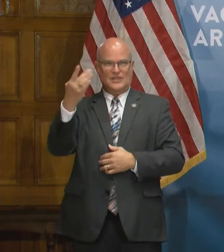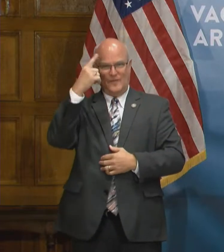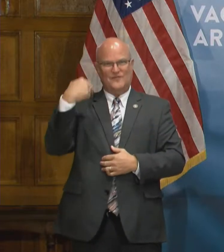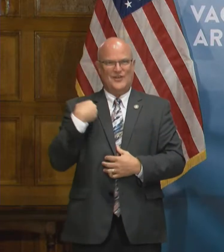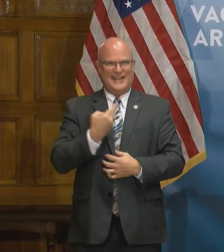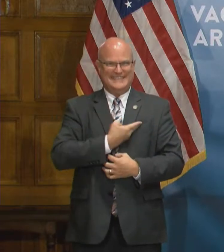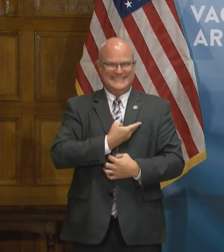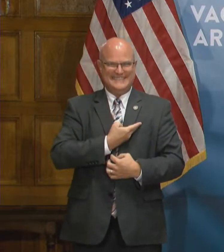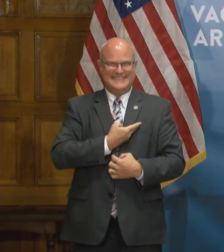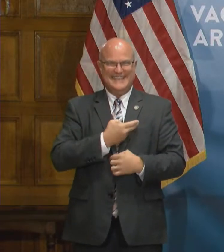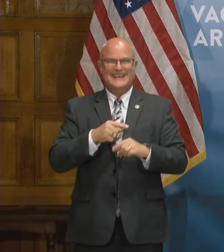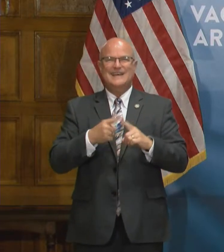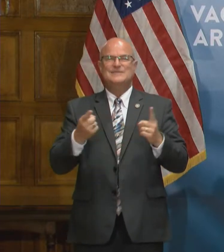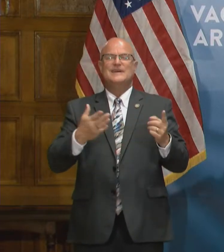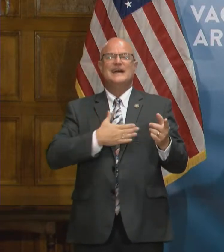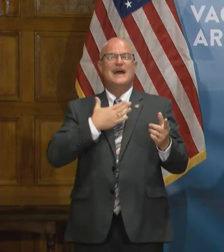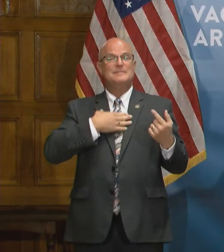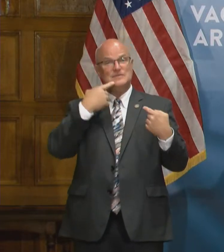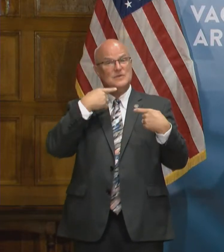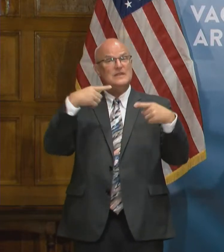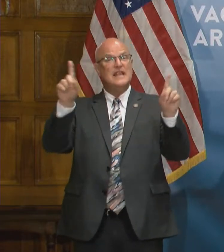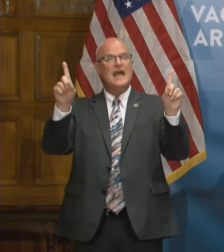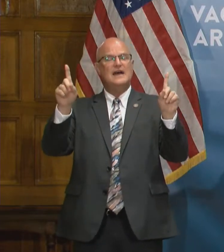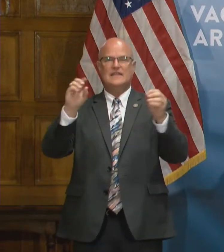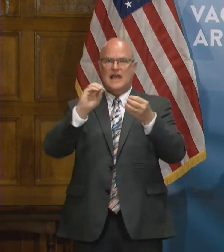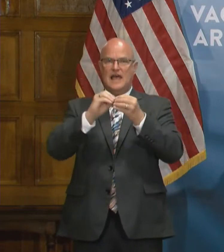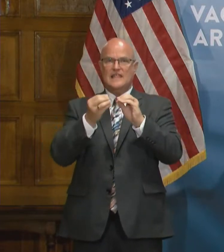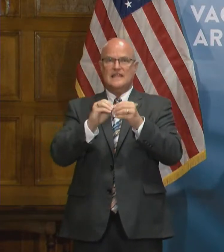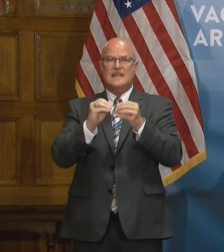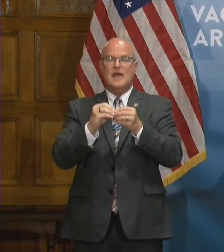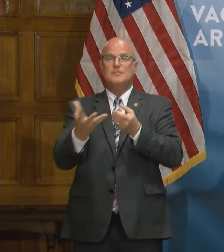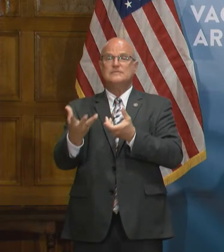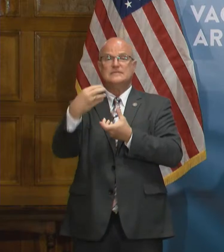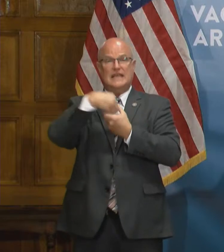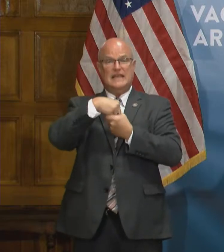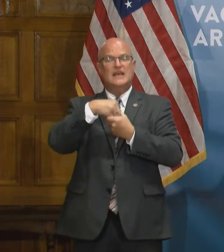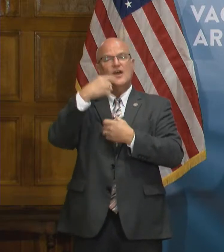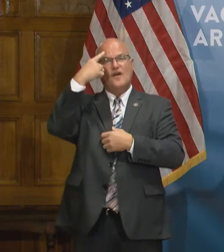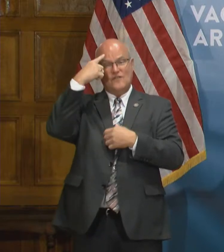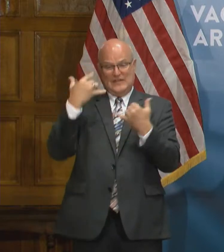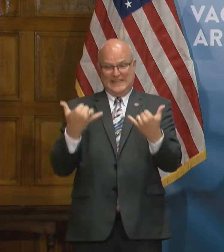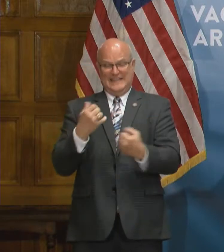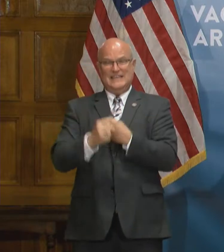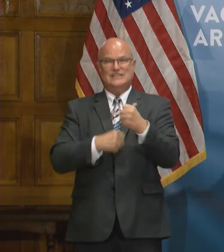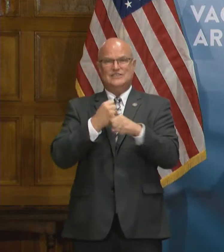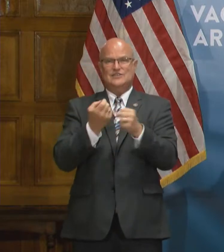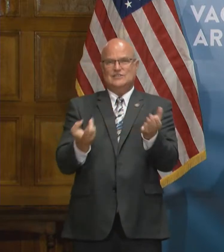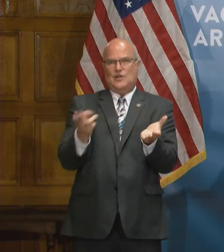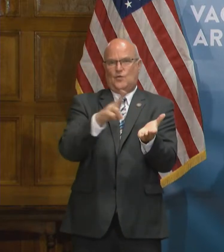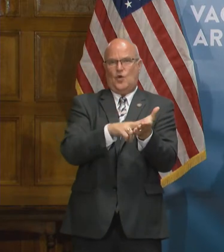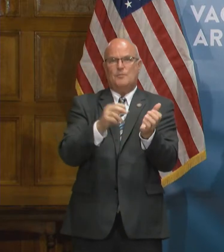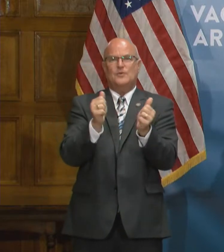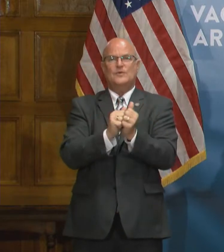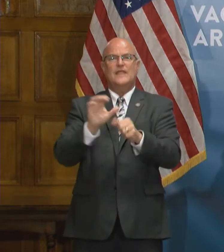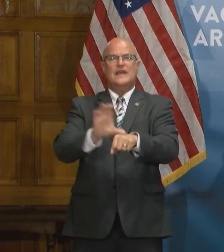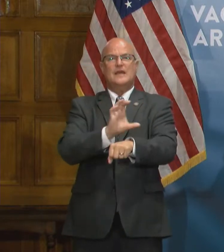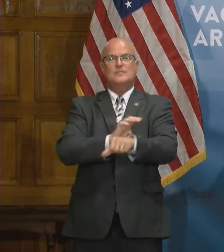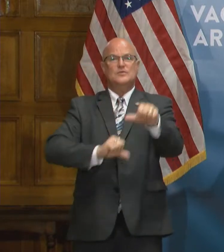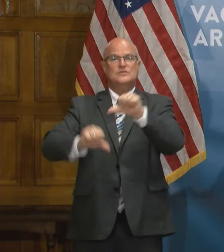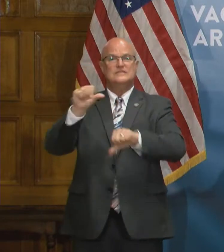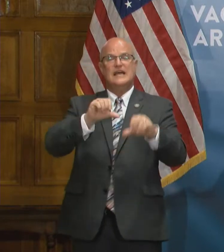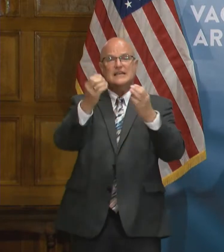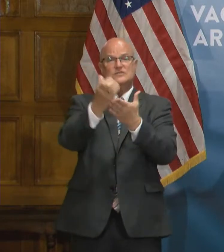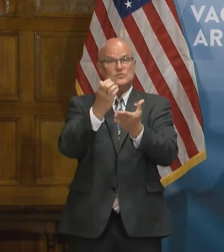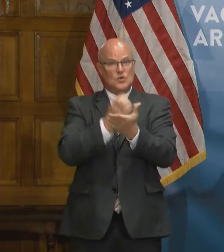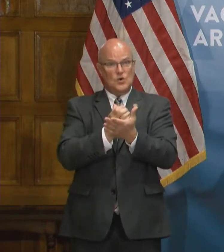for us. But I'm pleased to announce that the numbers are in for this year's enrollment in computer science